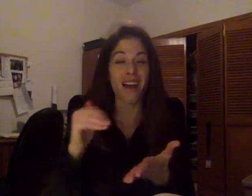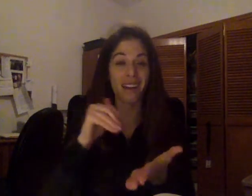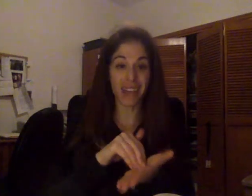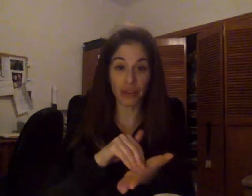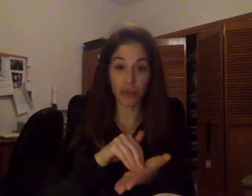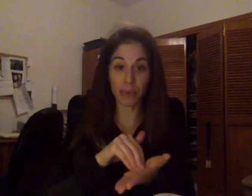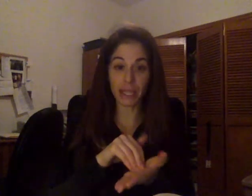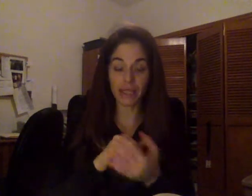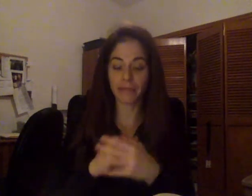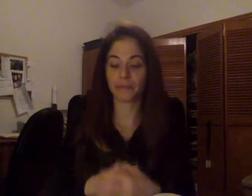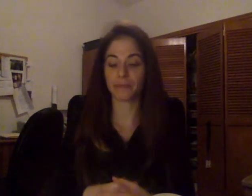Again, a repeat.